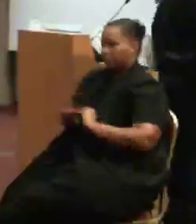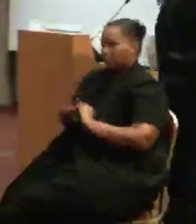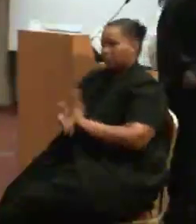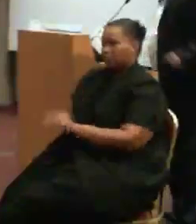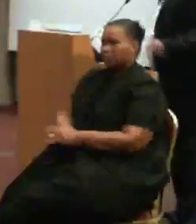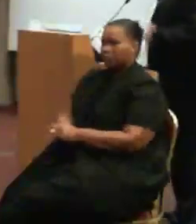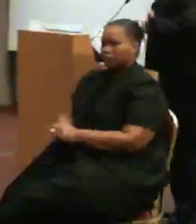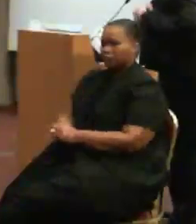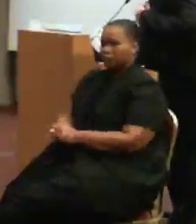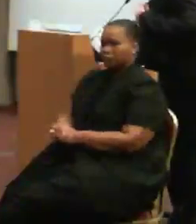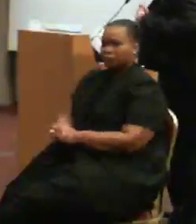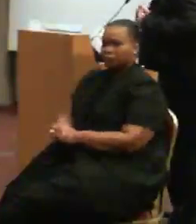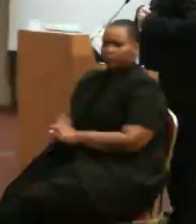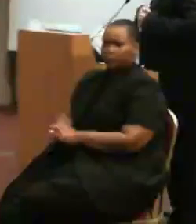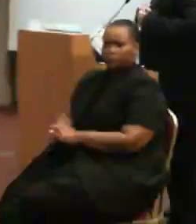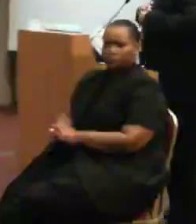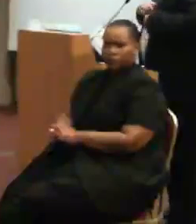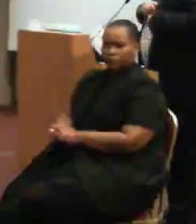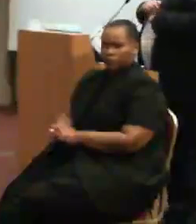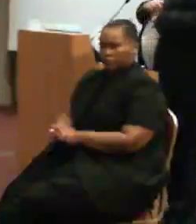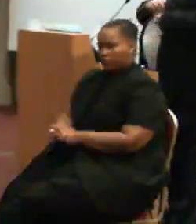much.